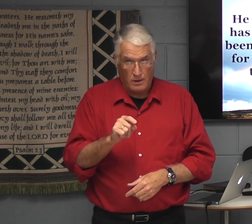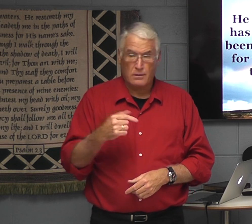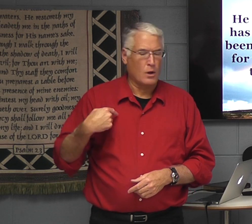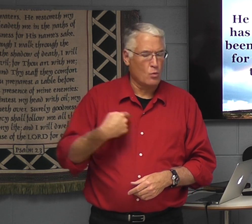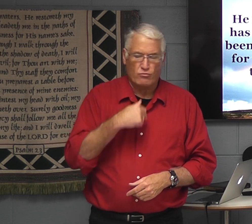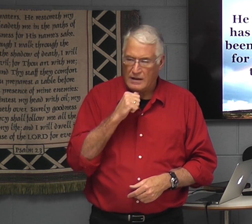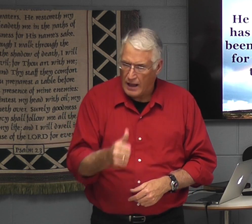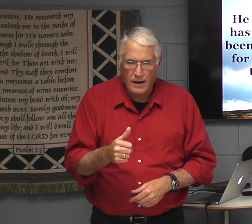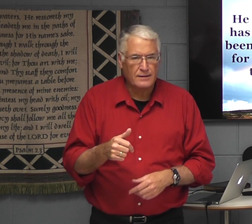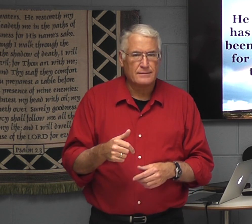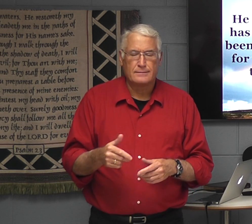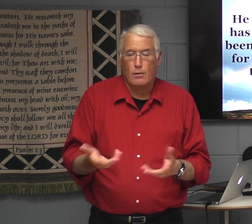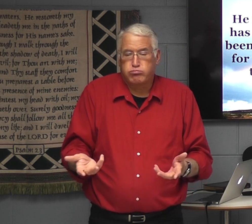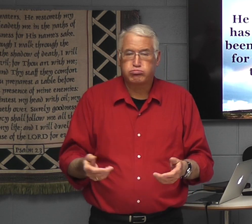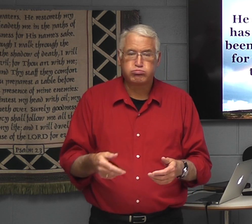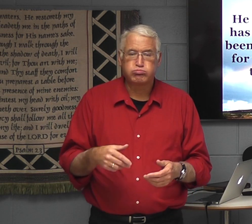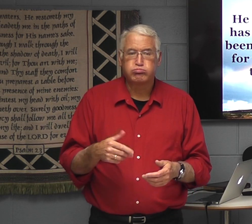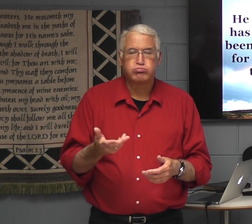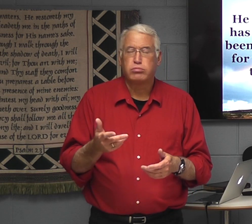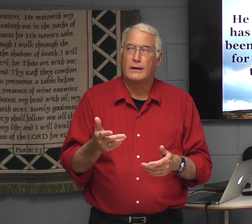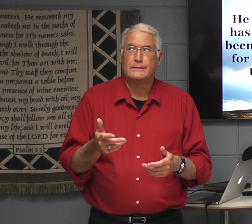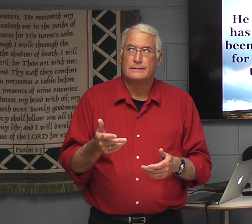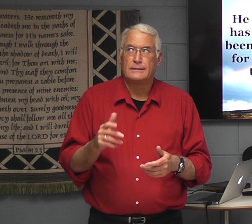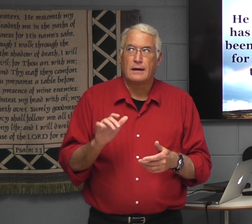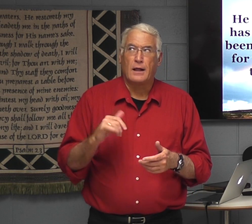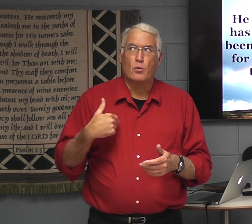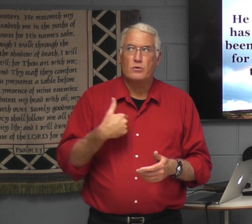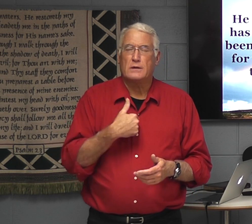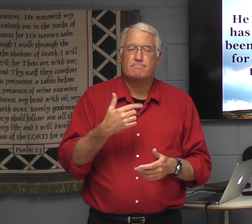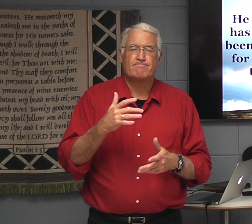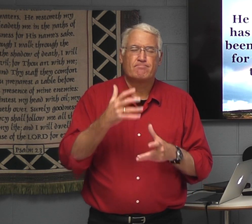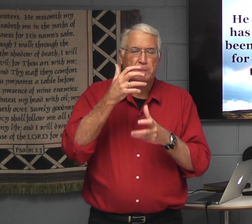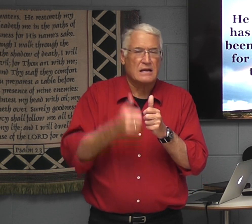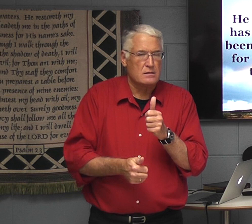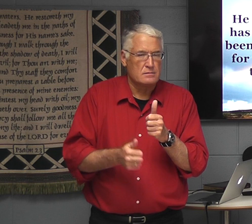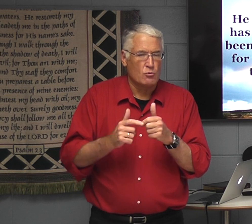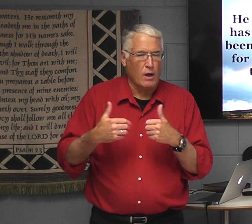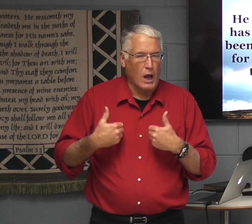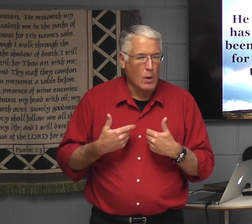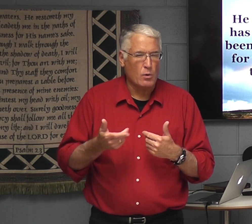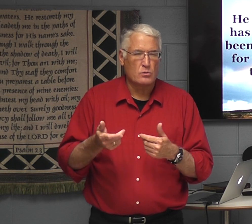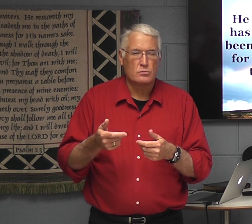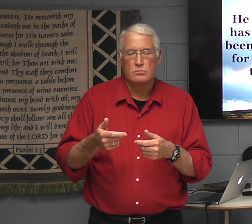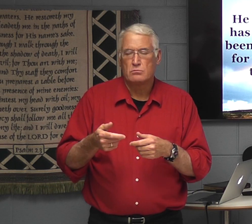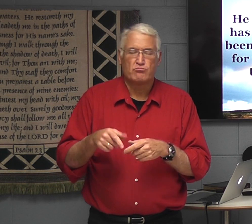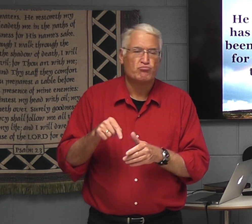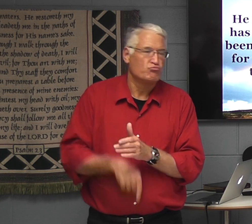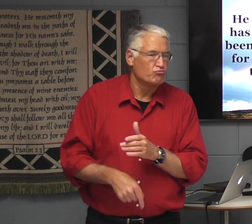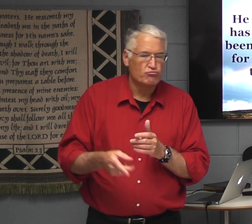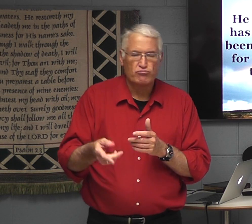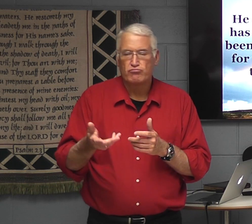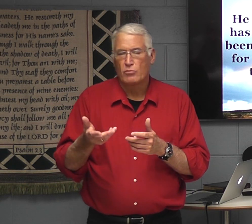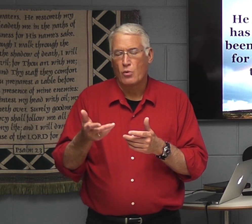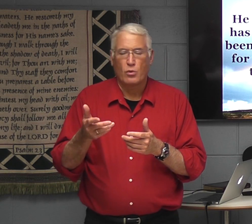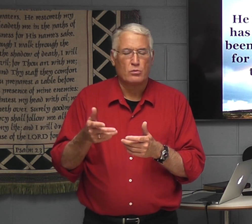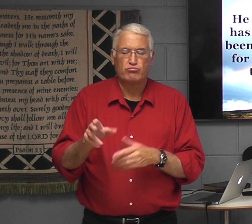follow God's commands. We don't just go about, we're not mean to the animals. We don't kill